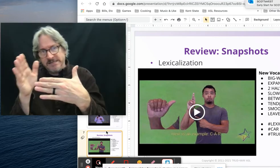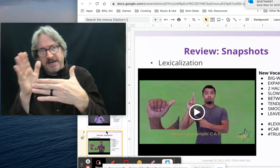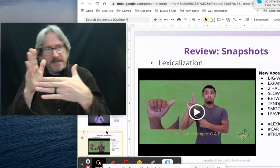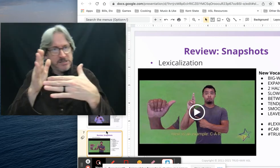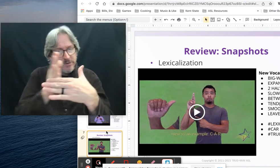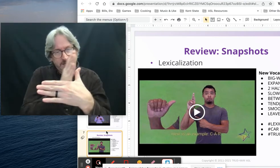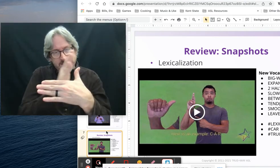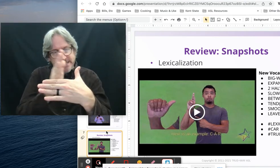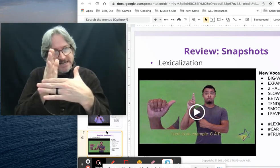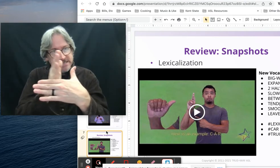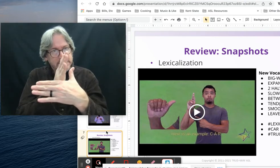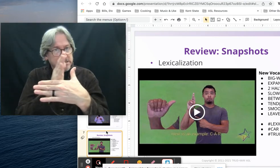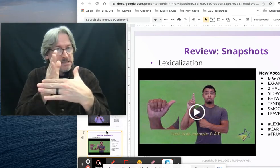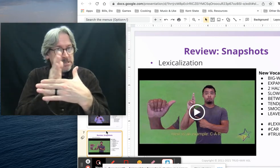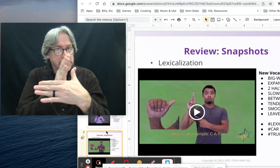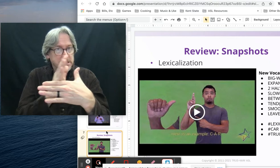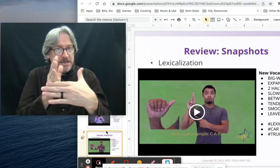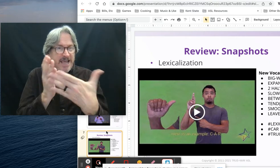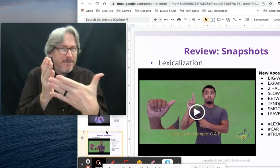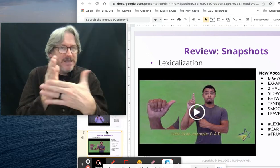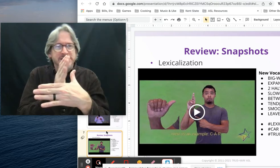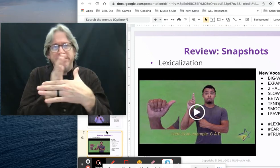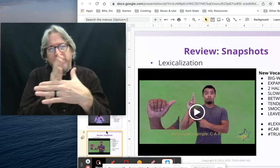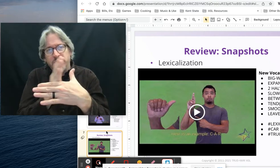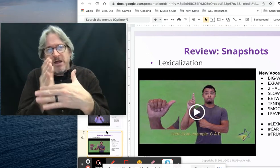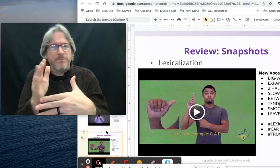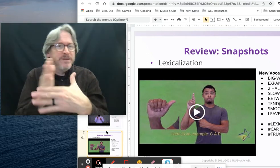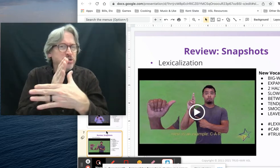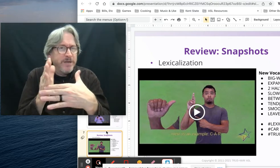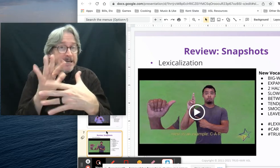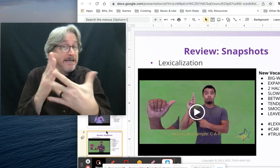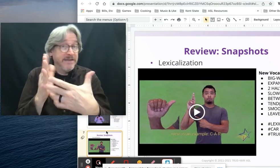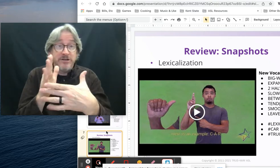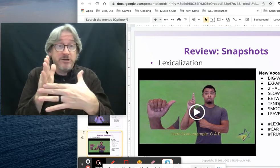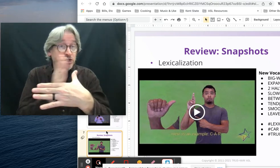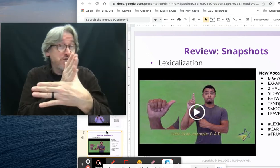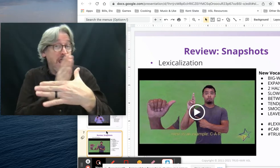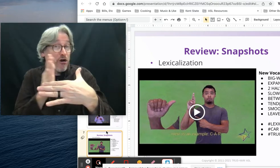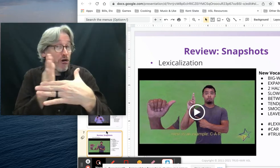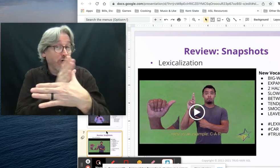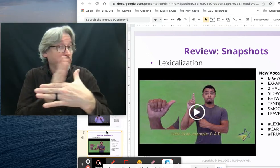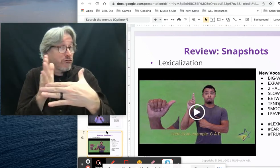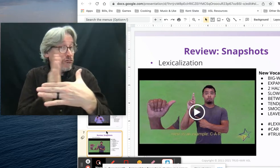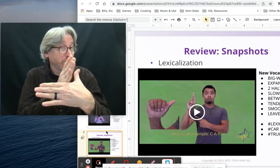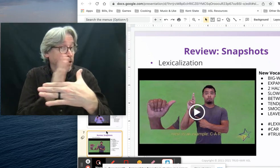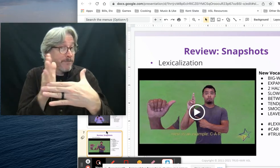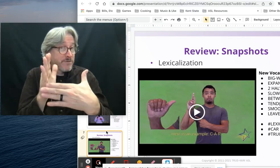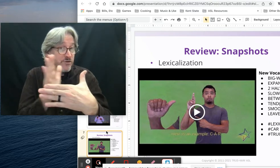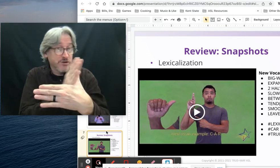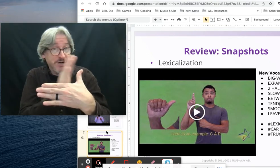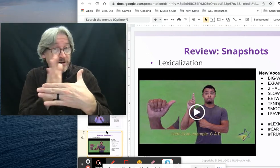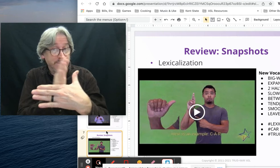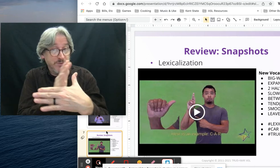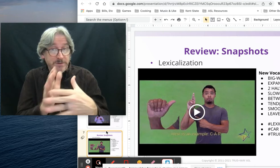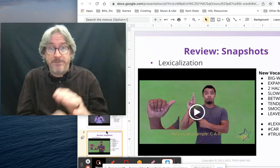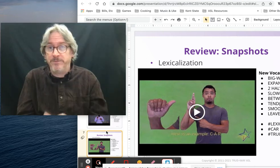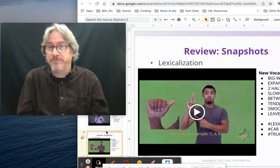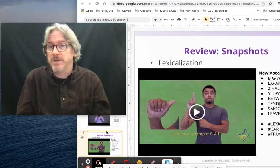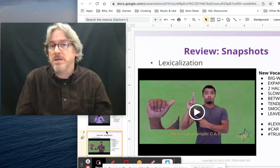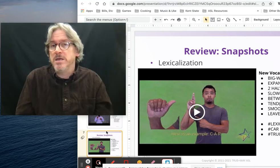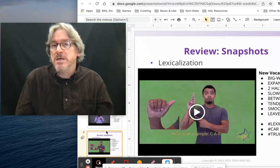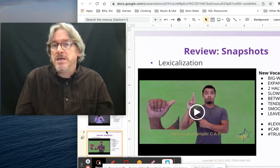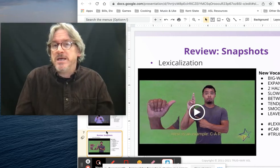spelling and signing. So he does this. It means in the middle ground between, even share, right? So you're sharing it between